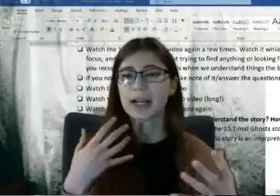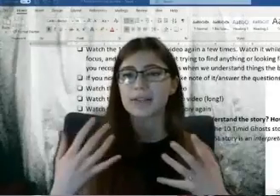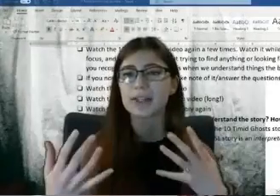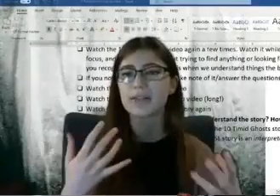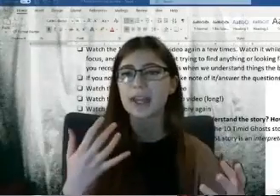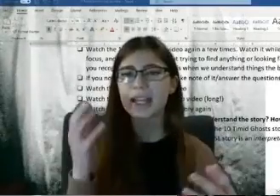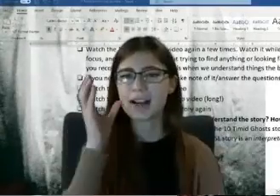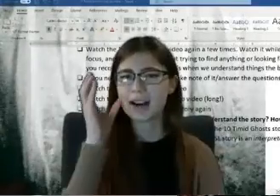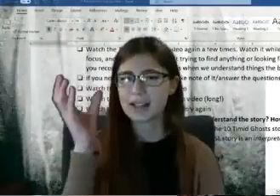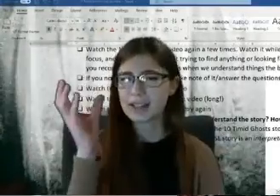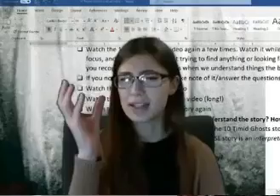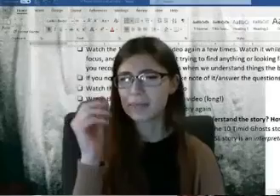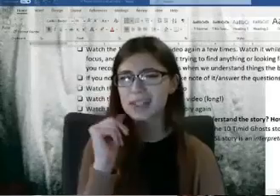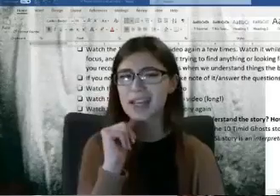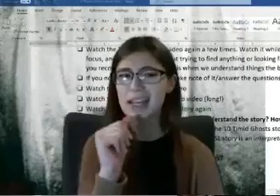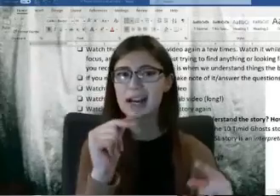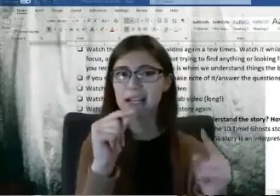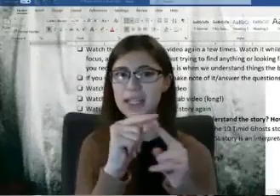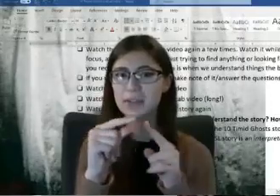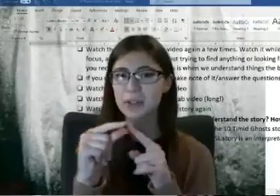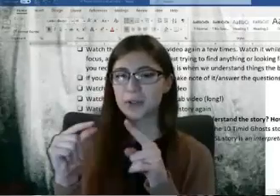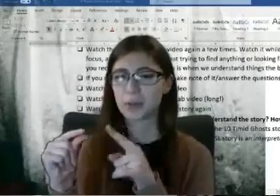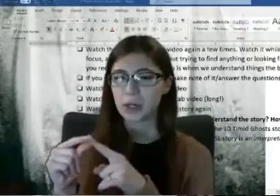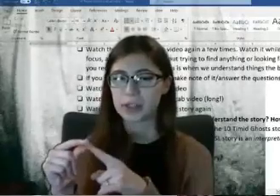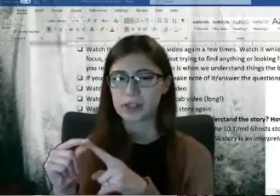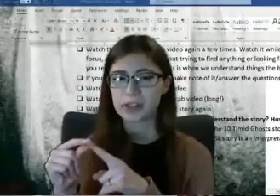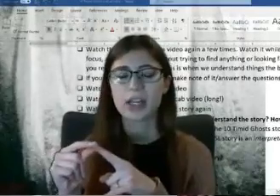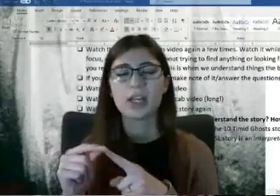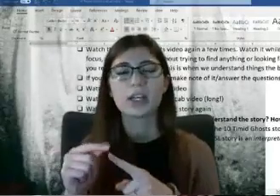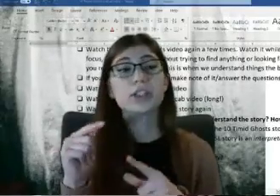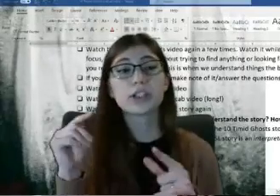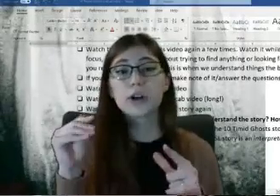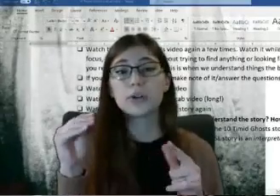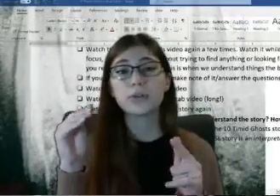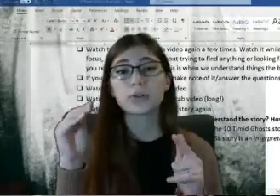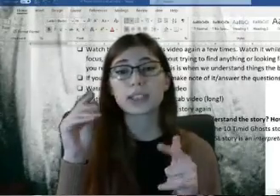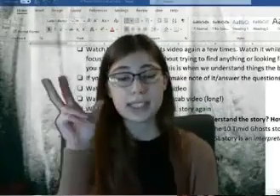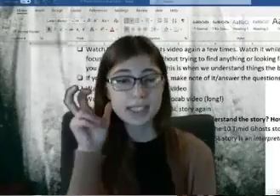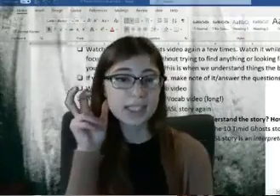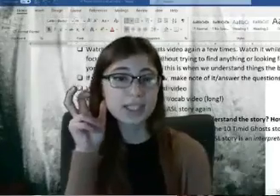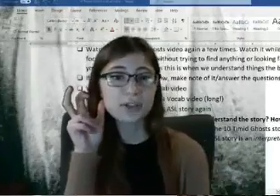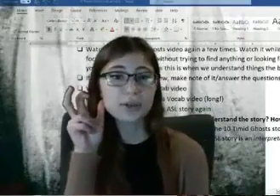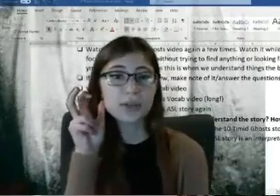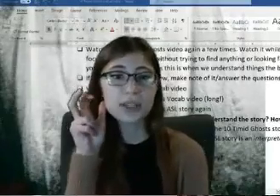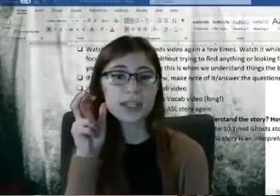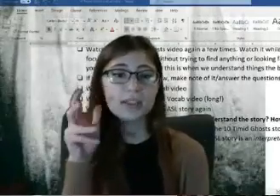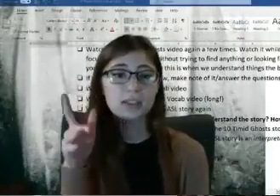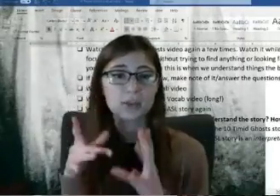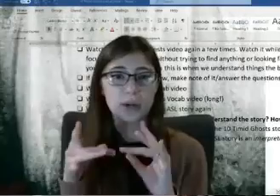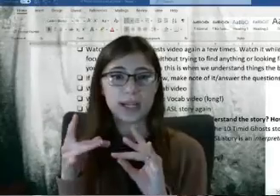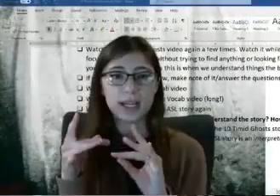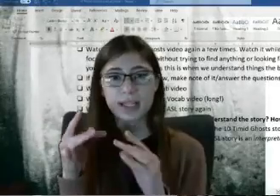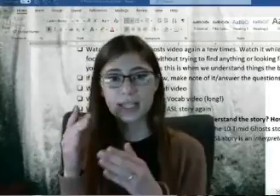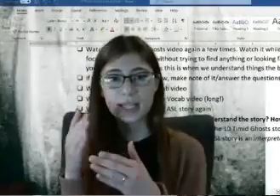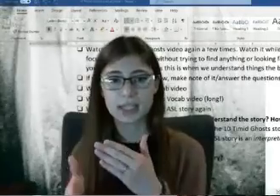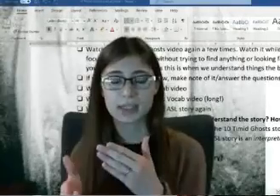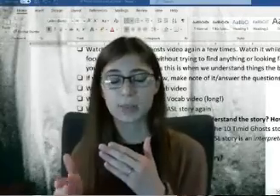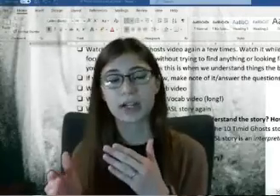of conveying concepts and not individual words. So don't listen to the story at the end of this